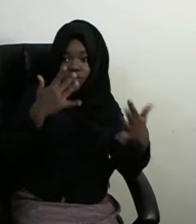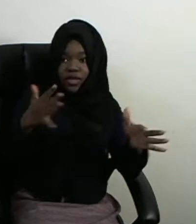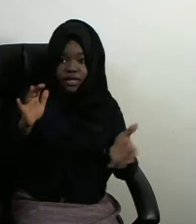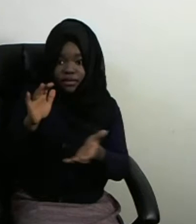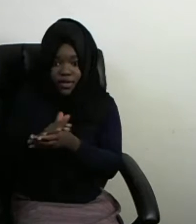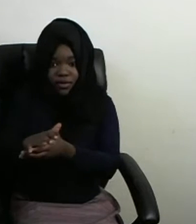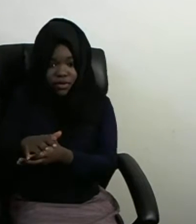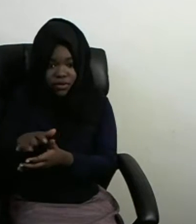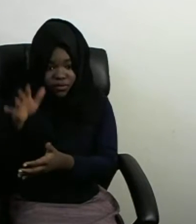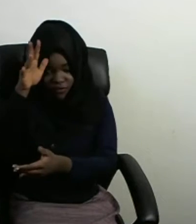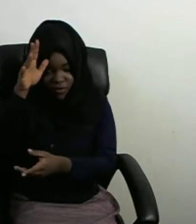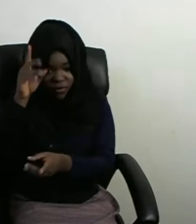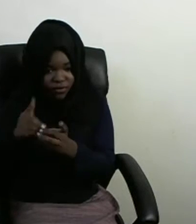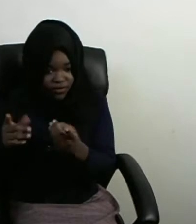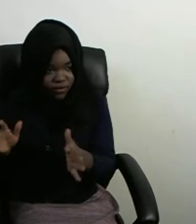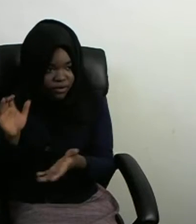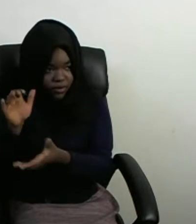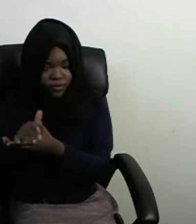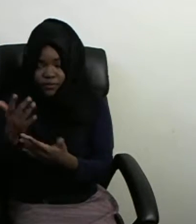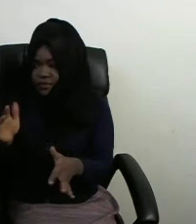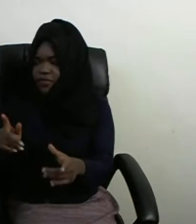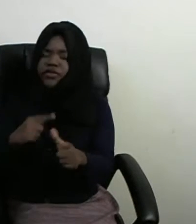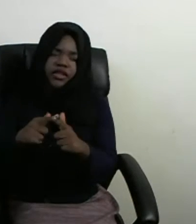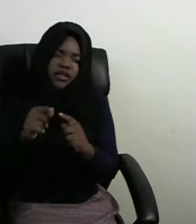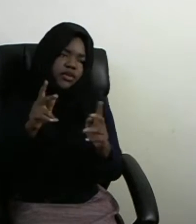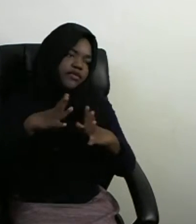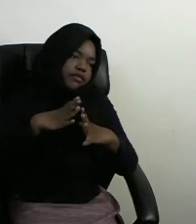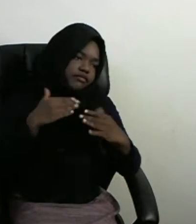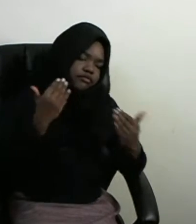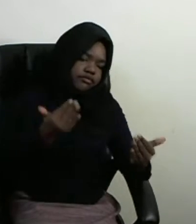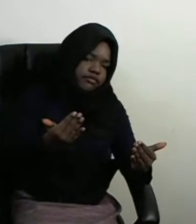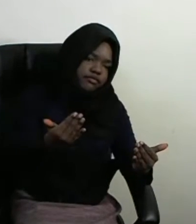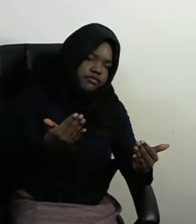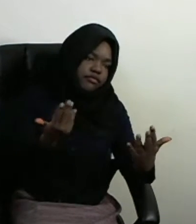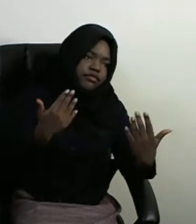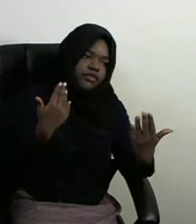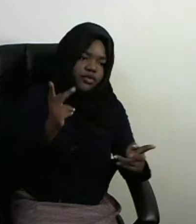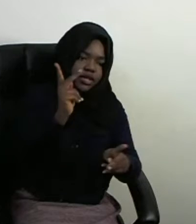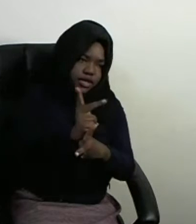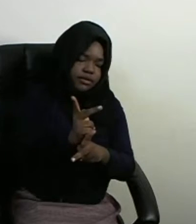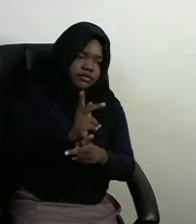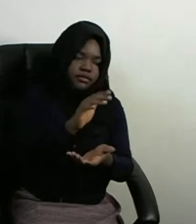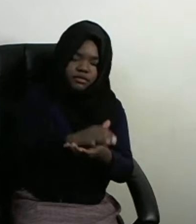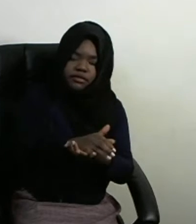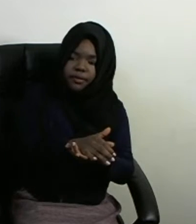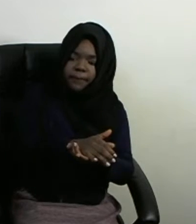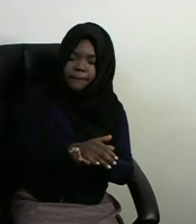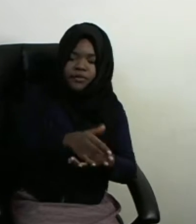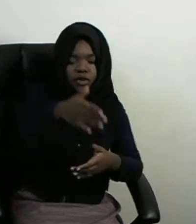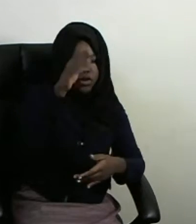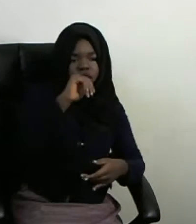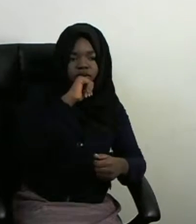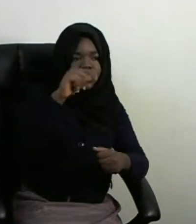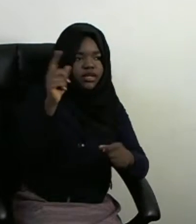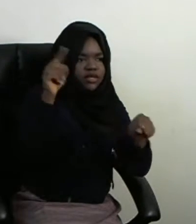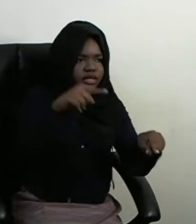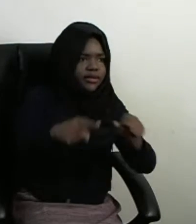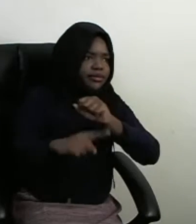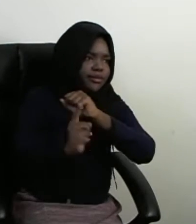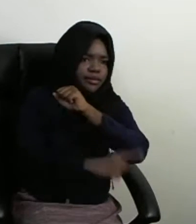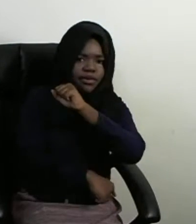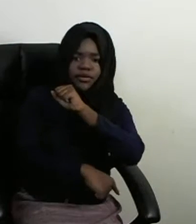have done this, it's okay. Go ahead. keep it. Allah would not come with a